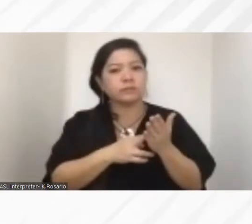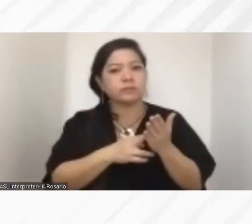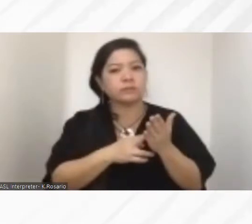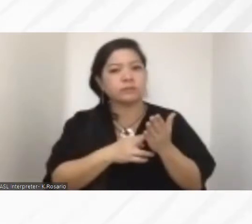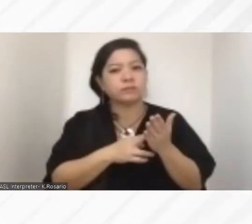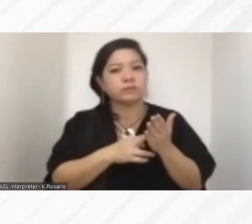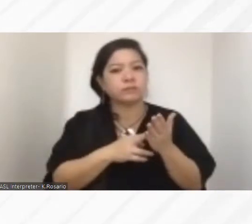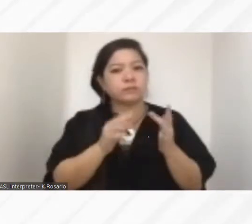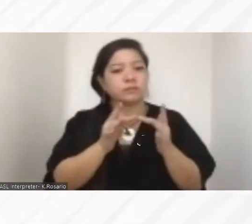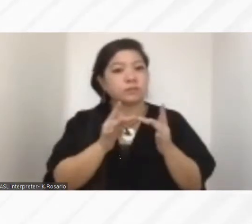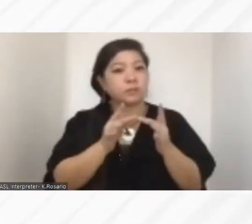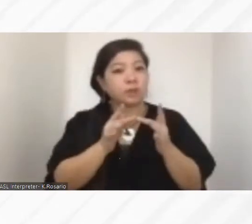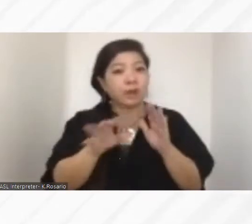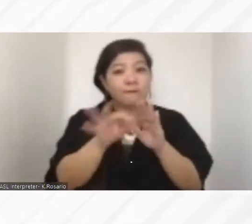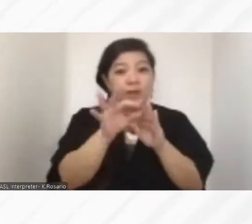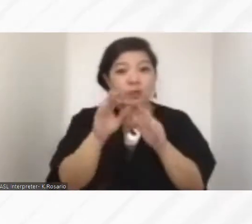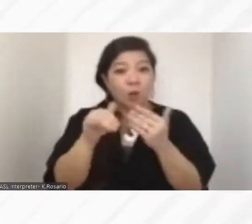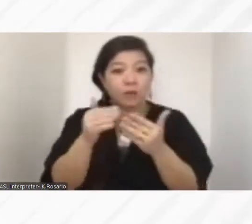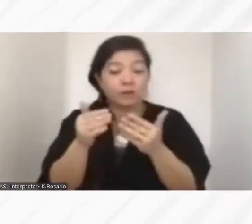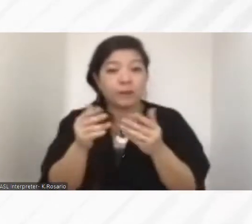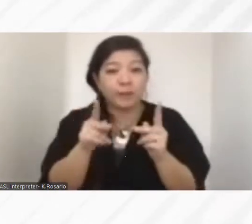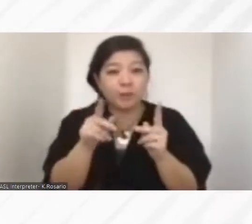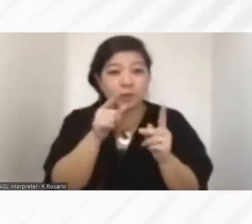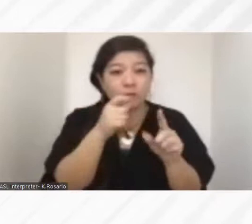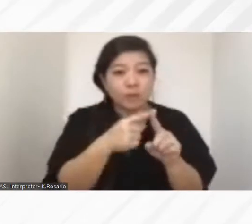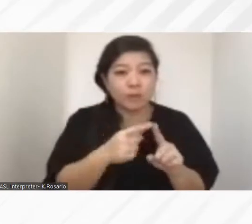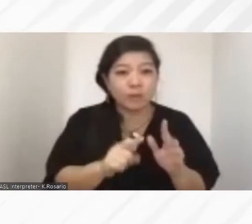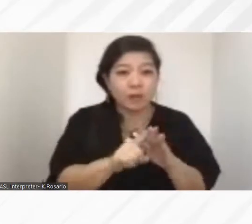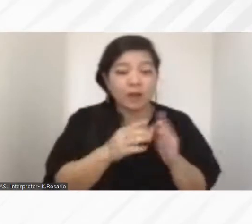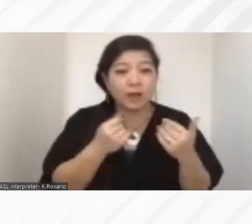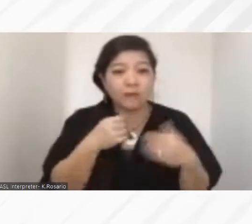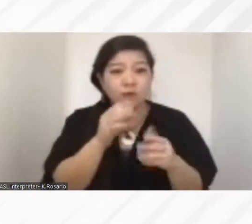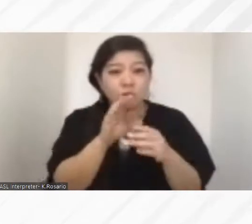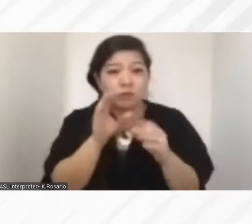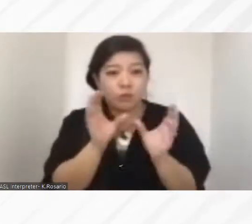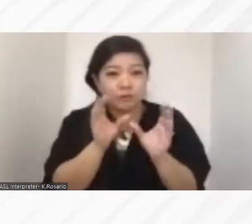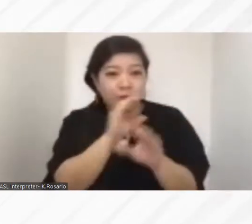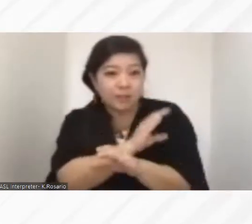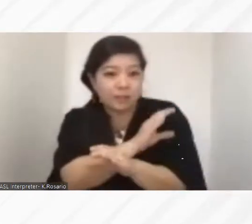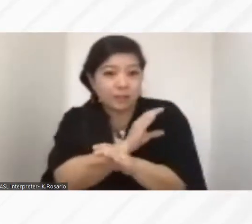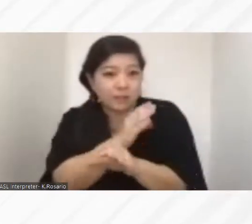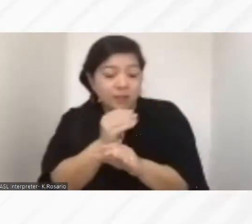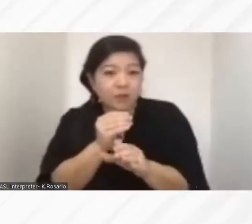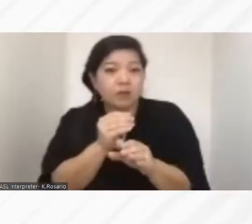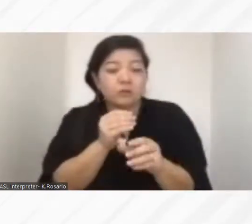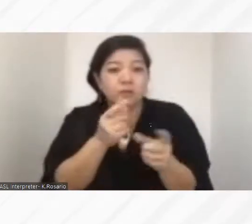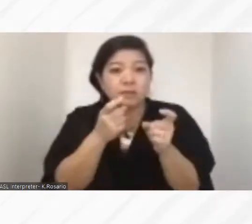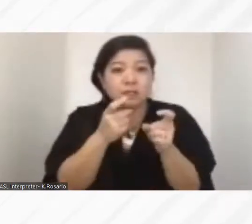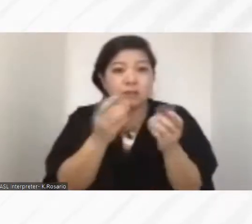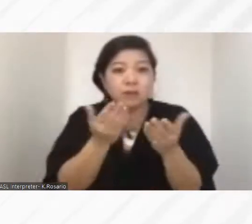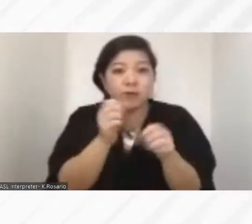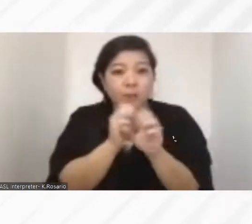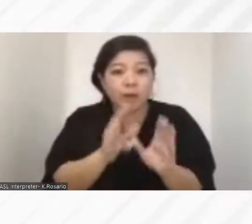contact tracing, partnering with a CLIA certified clinic for rapid tests of employees, and public health having